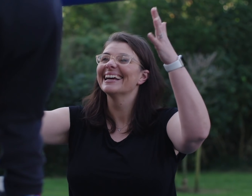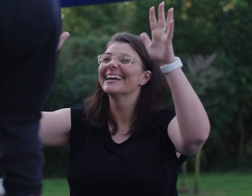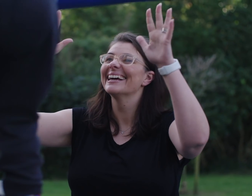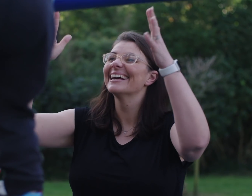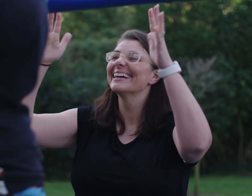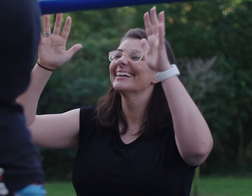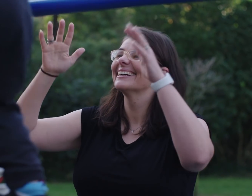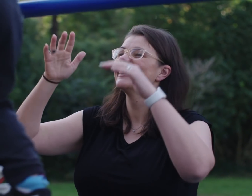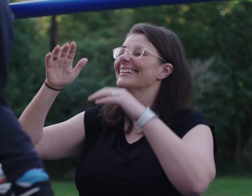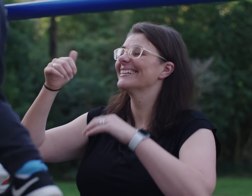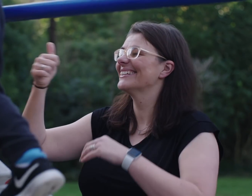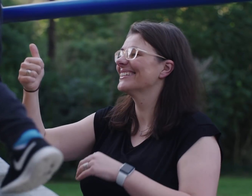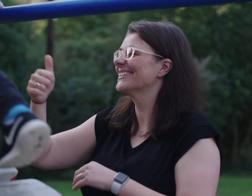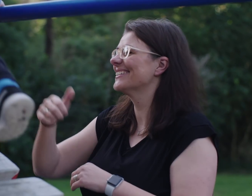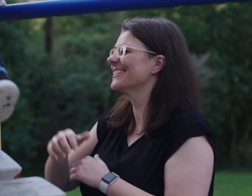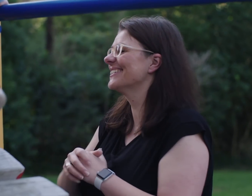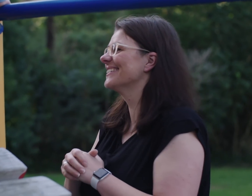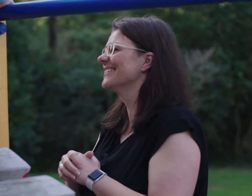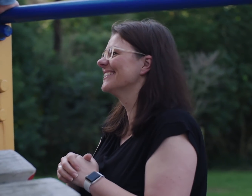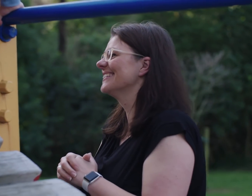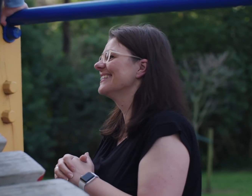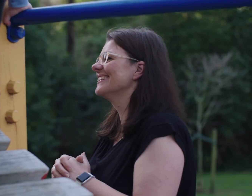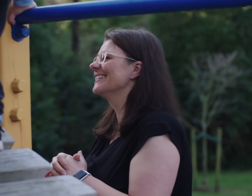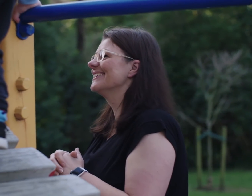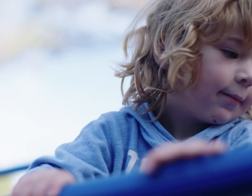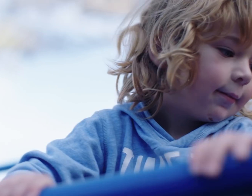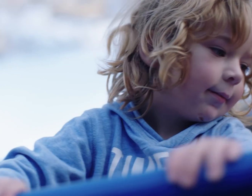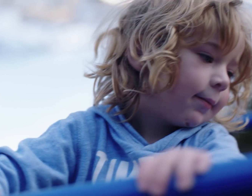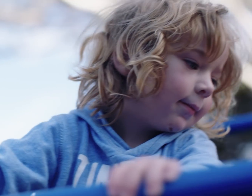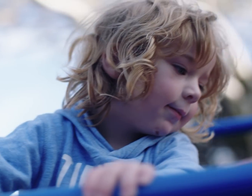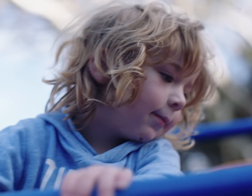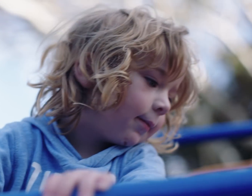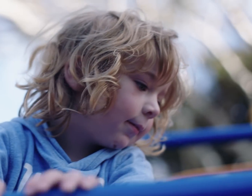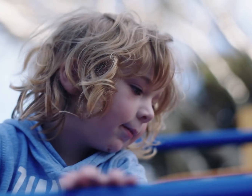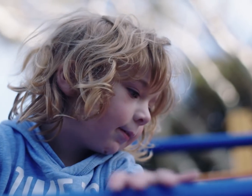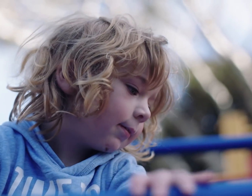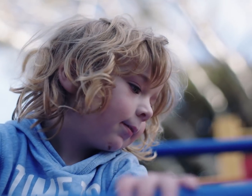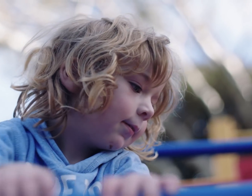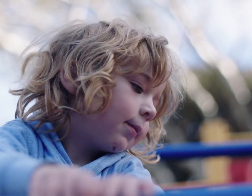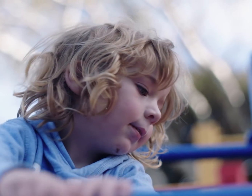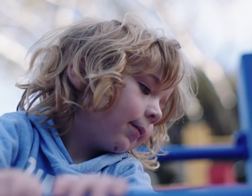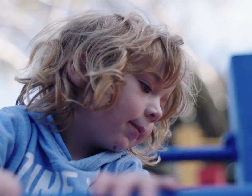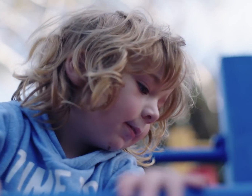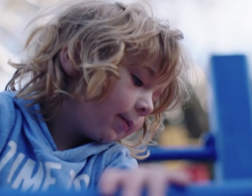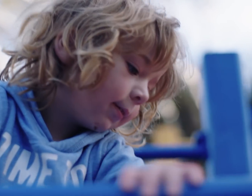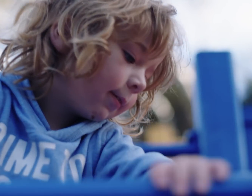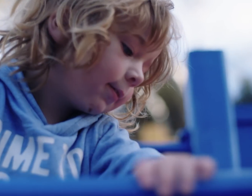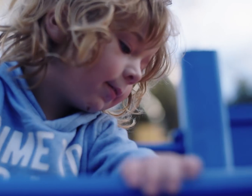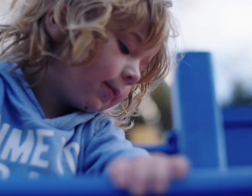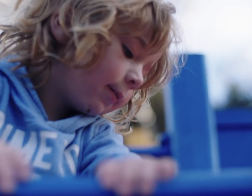There's about 100 deaf kids born a year in New Zealand. The difference is now children are given bilateral cochlear implants